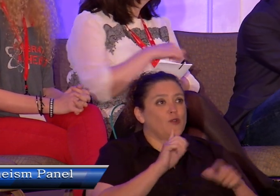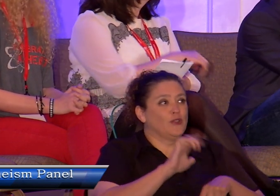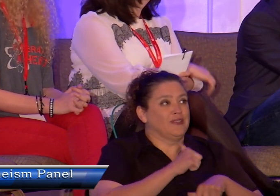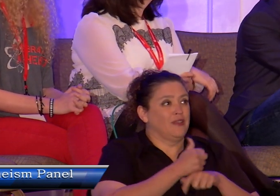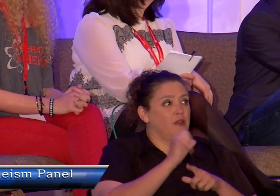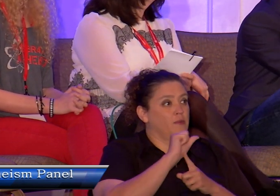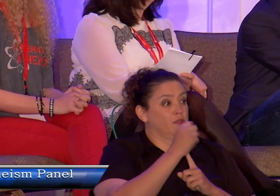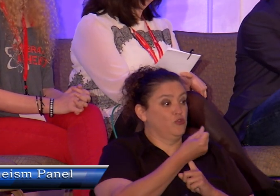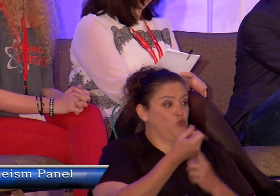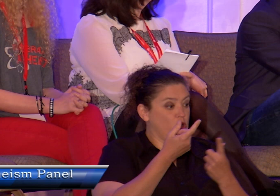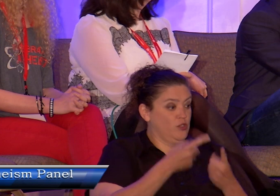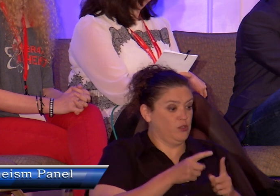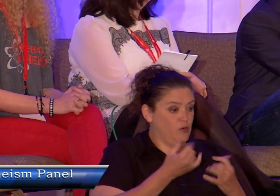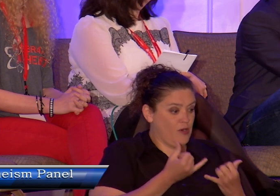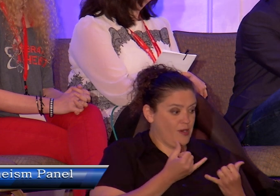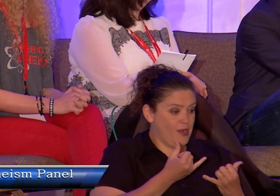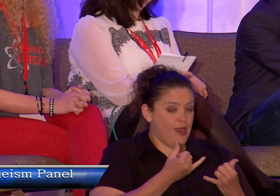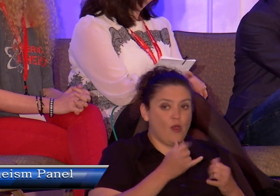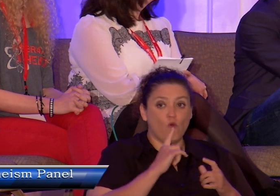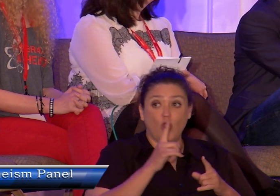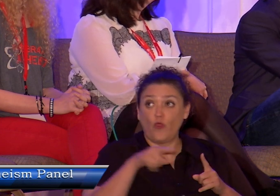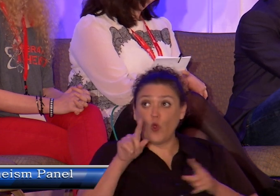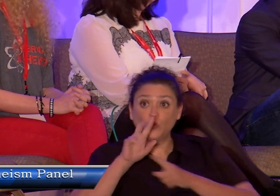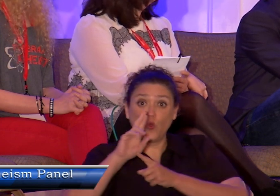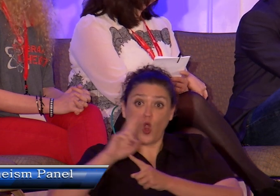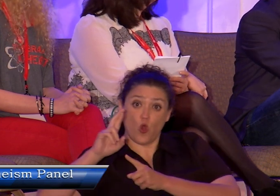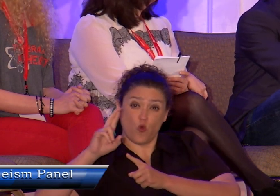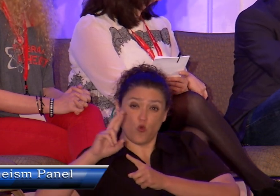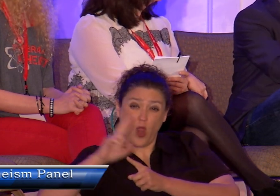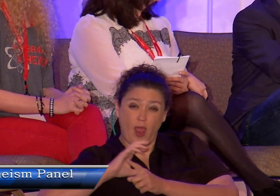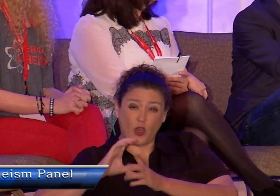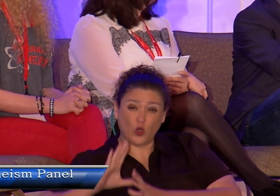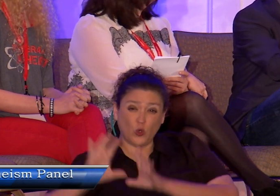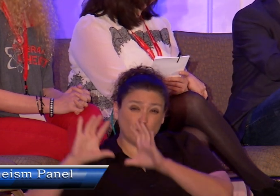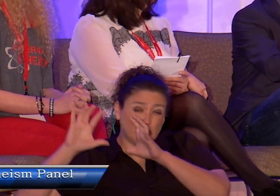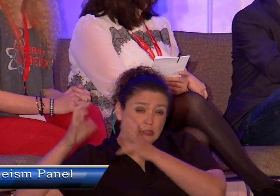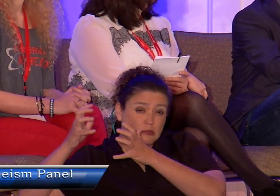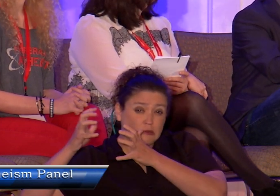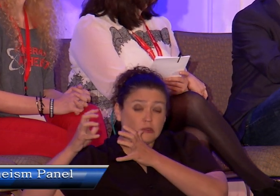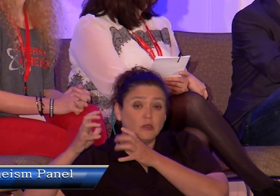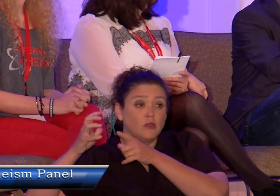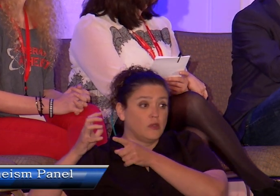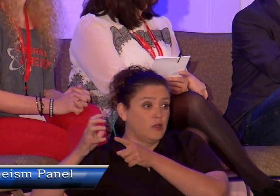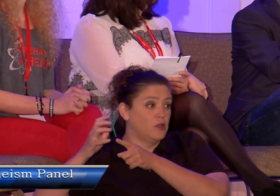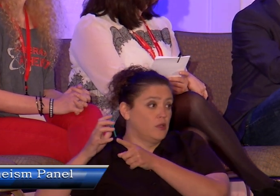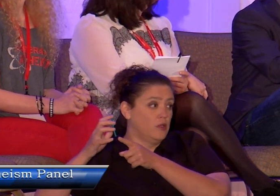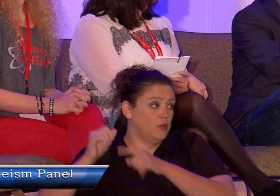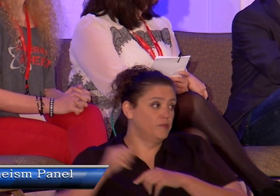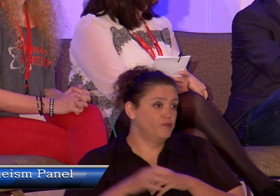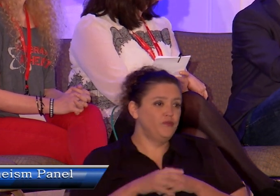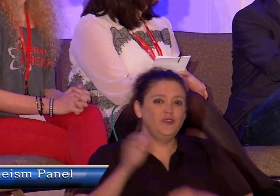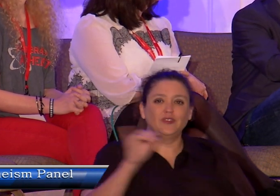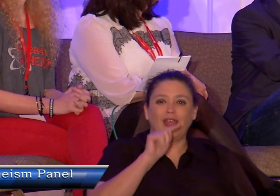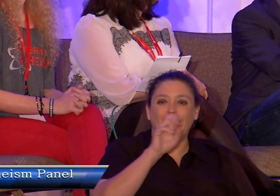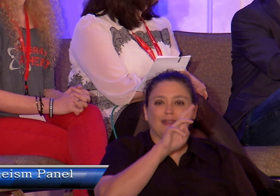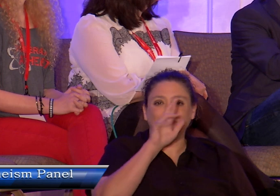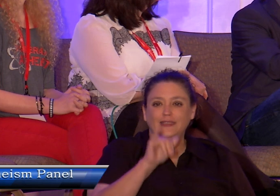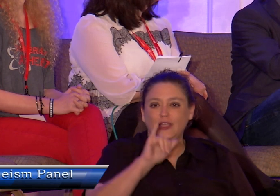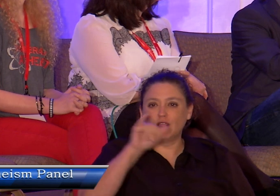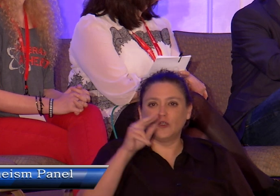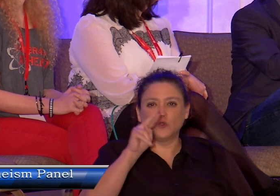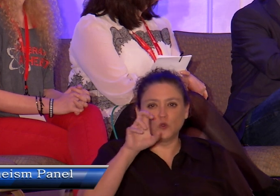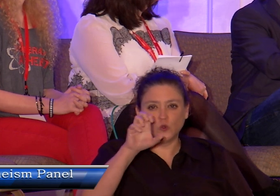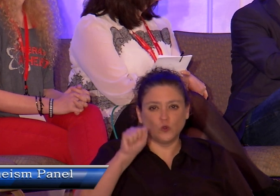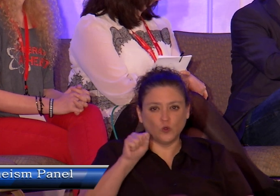the hardcore Christian rights who are just like this name of pastor, Terry Jones, who was a nut job